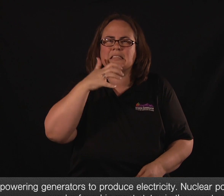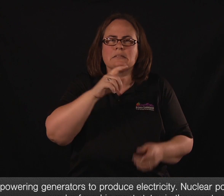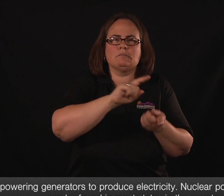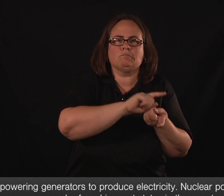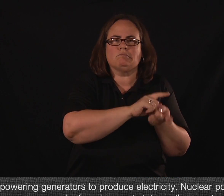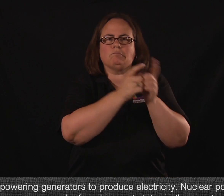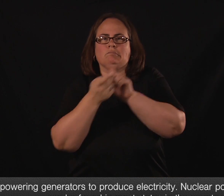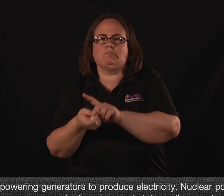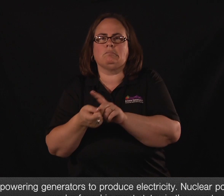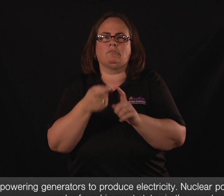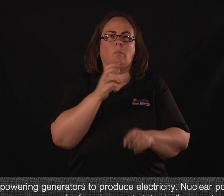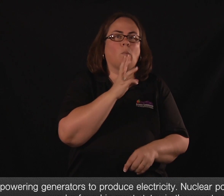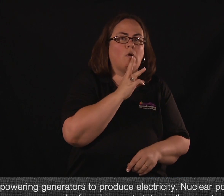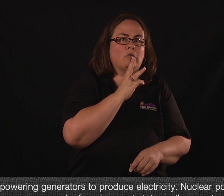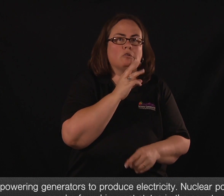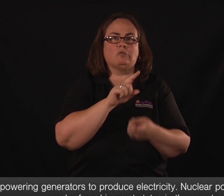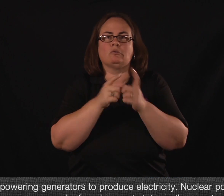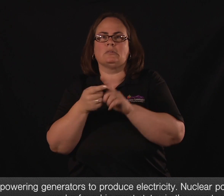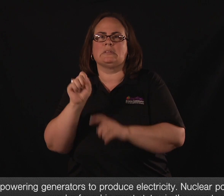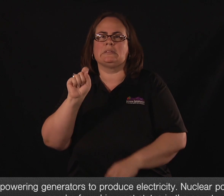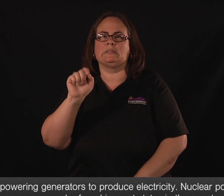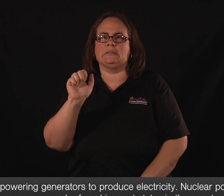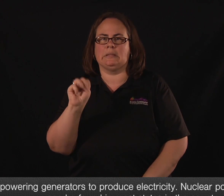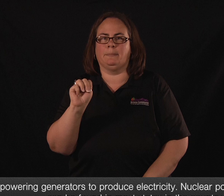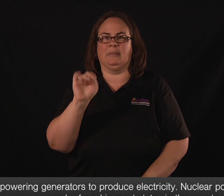powering generators to produce electricity.